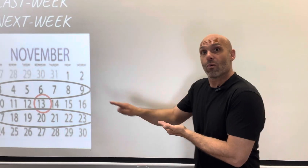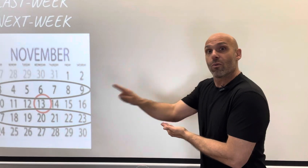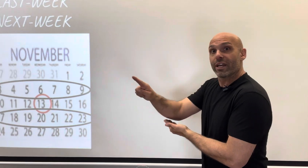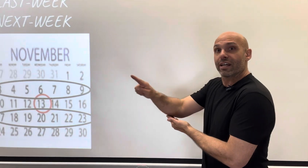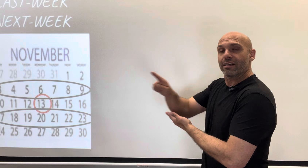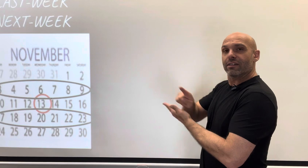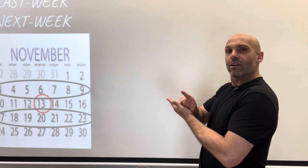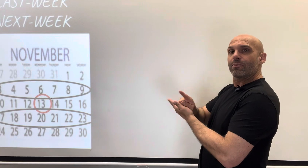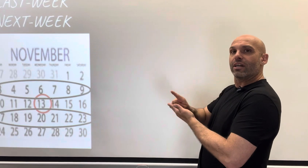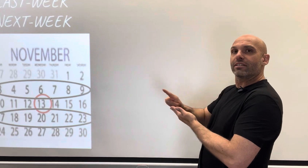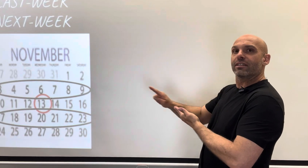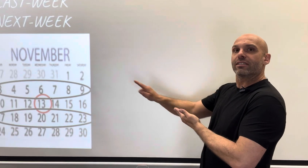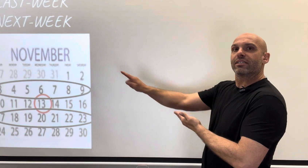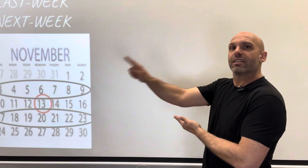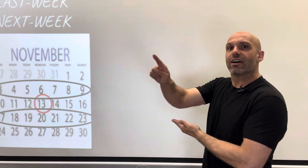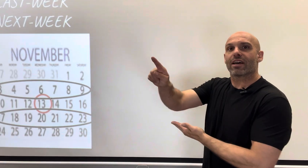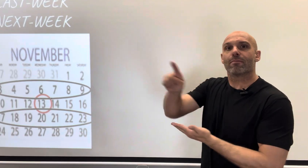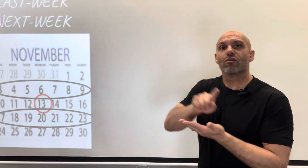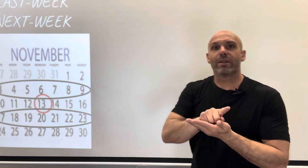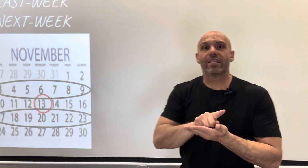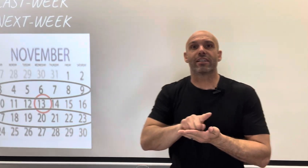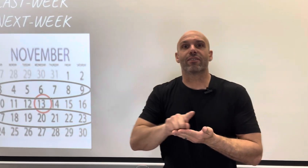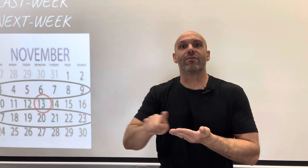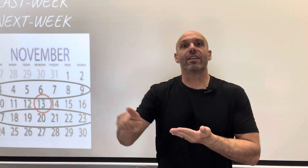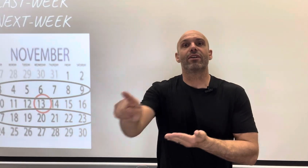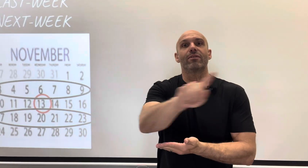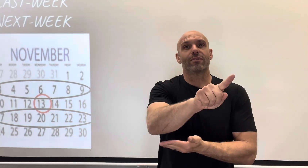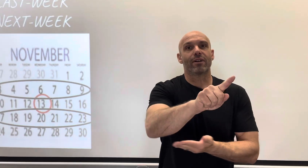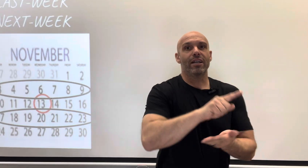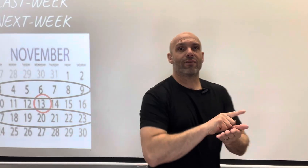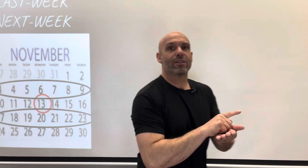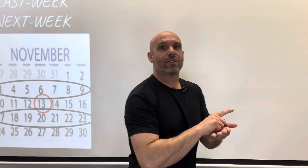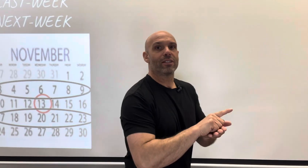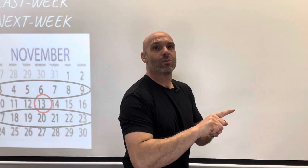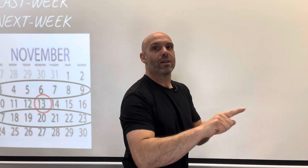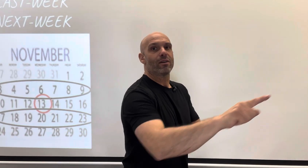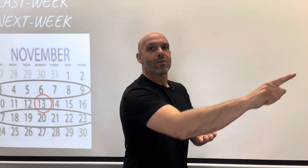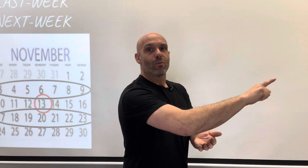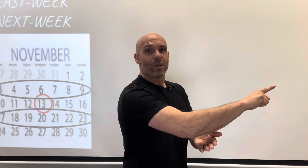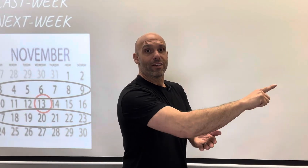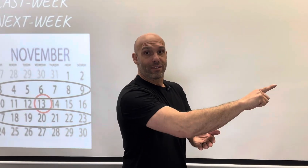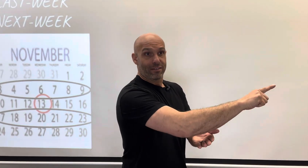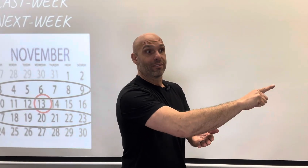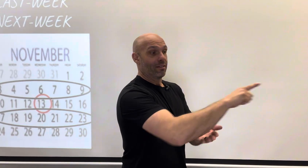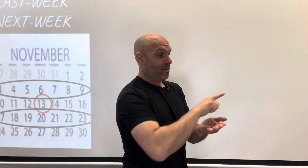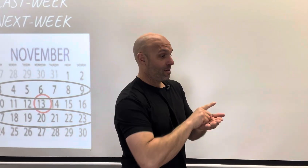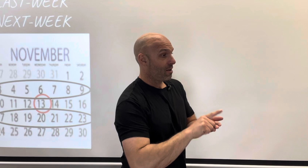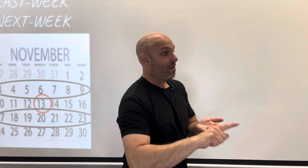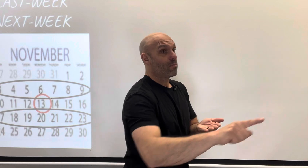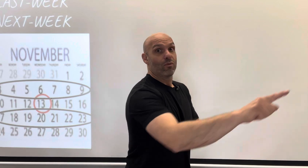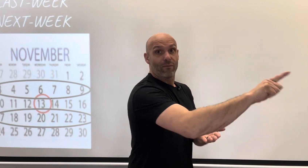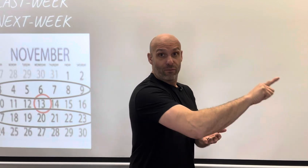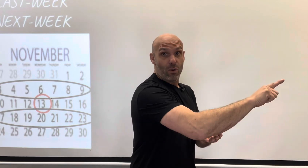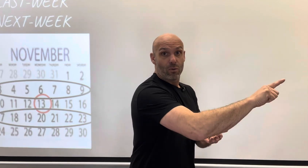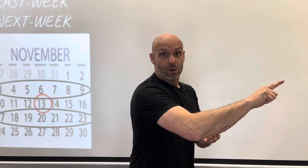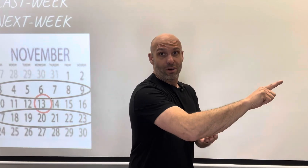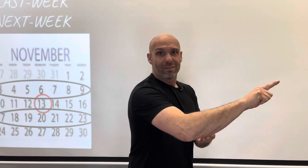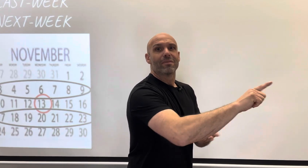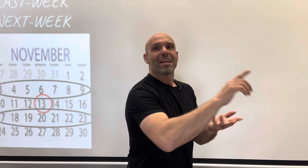Week. I don't know. I hope you guys can see how that movement is on the video. All right. If I do it this way, week. Move it forward.